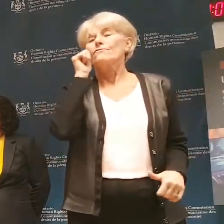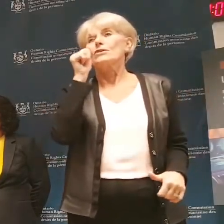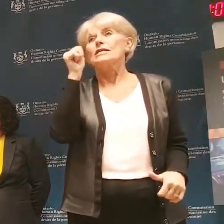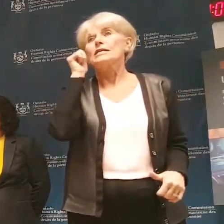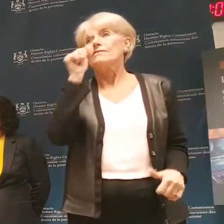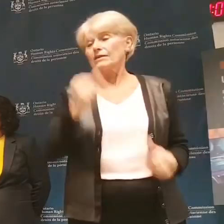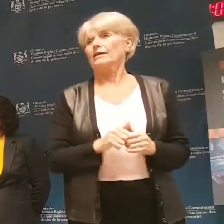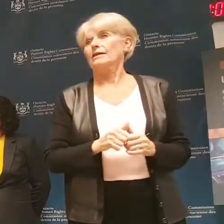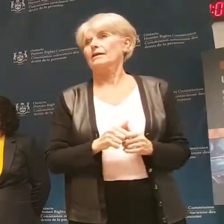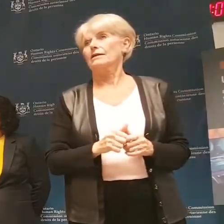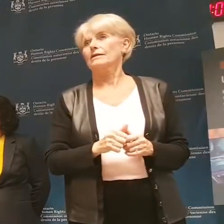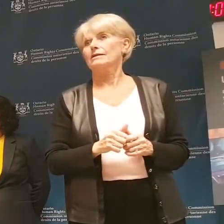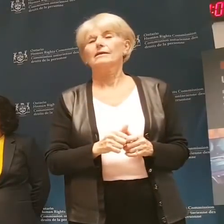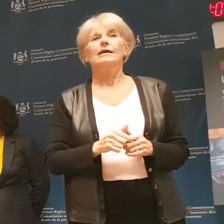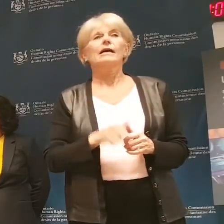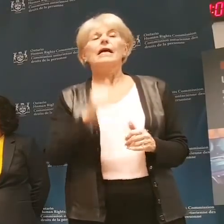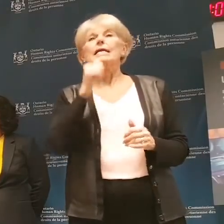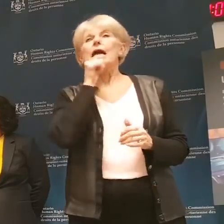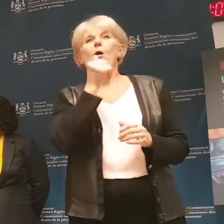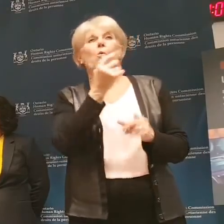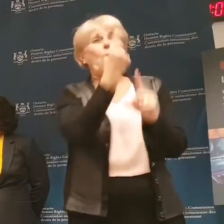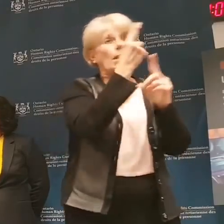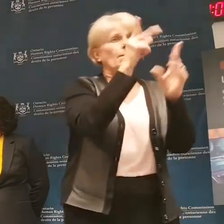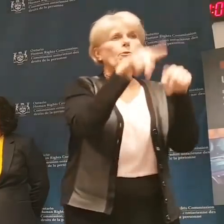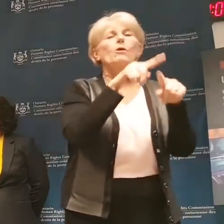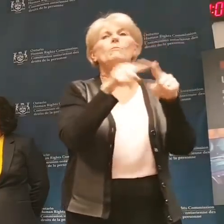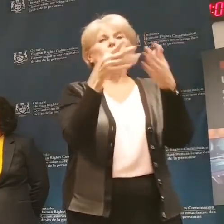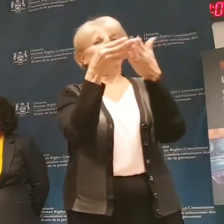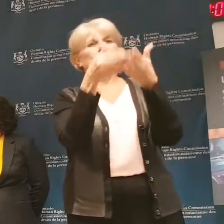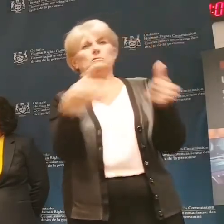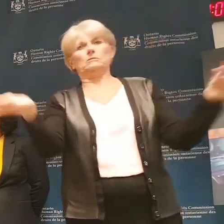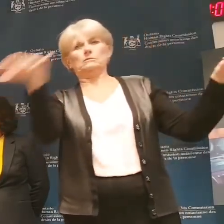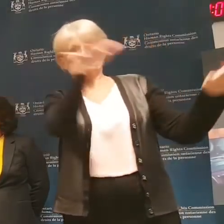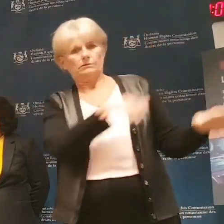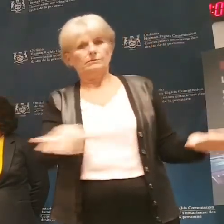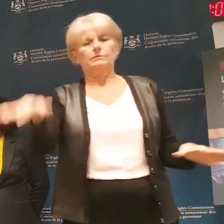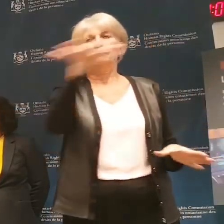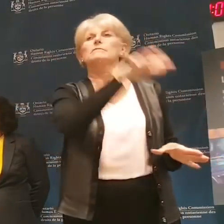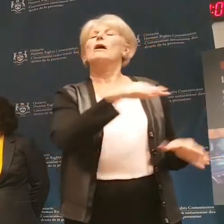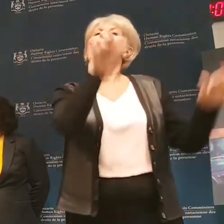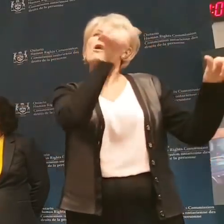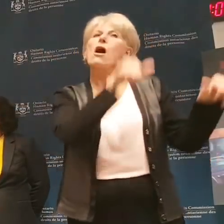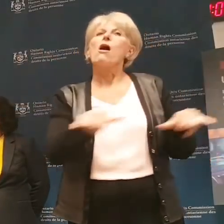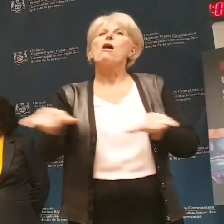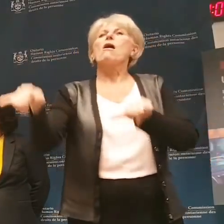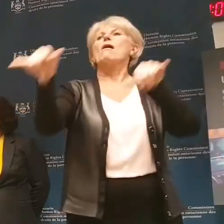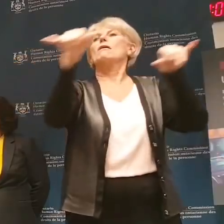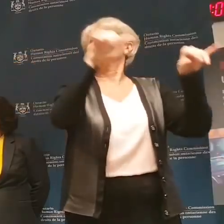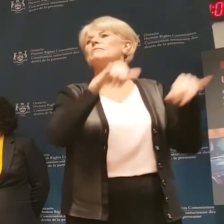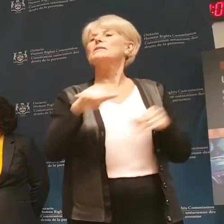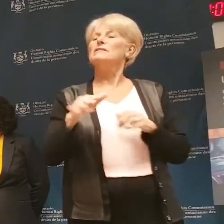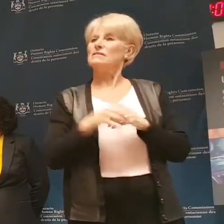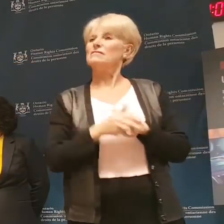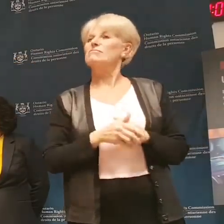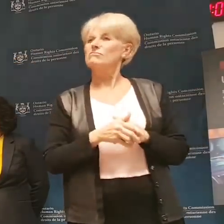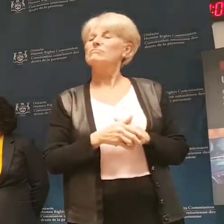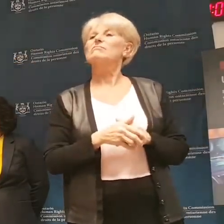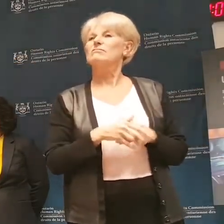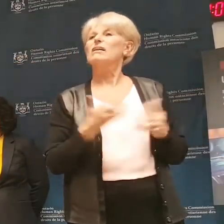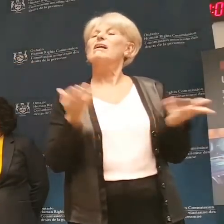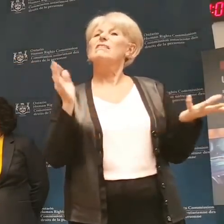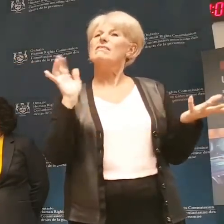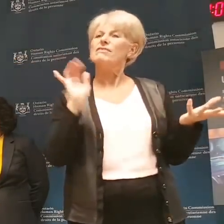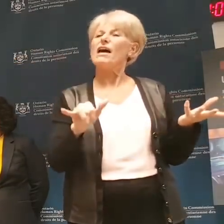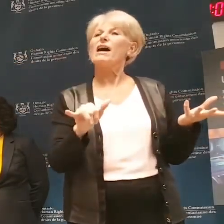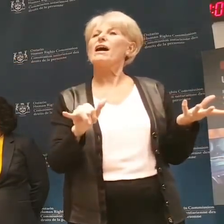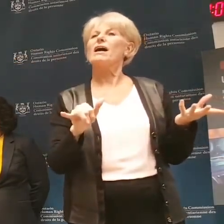not specifically any one person, but it is the common thread that is sewn